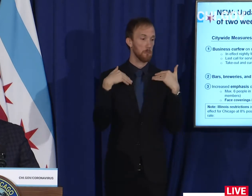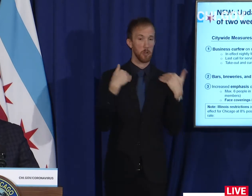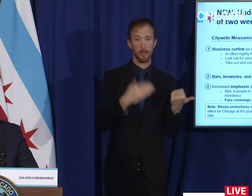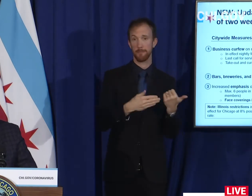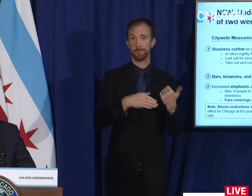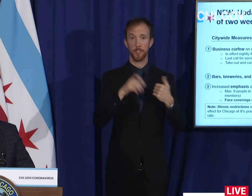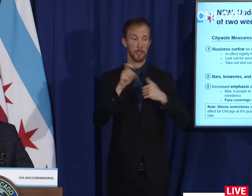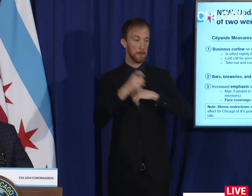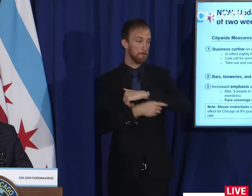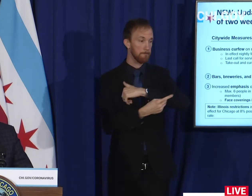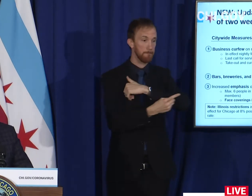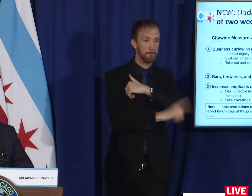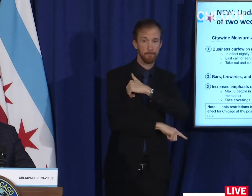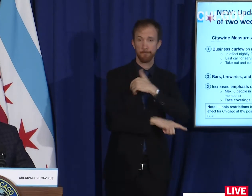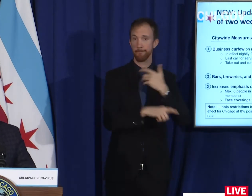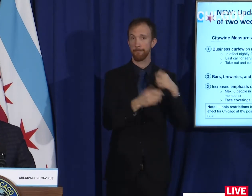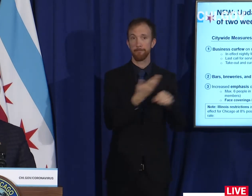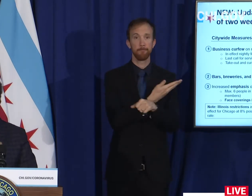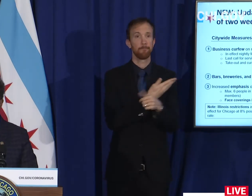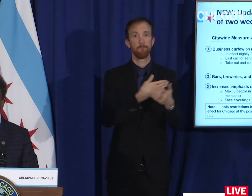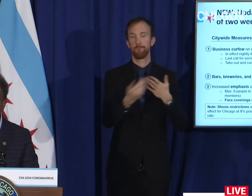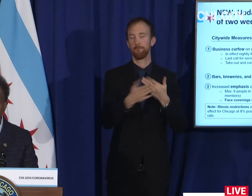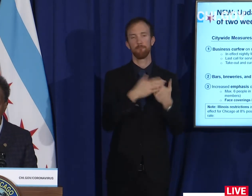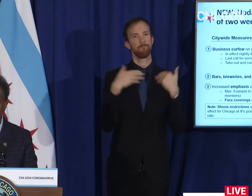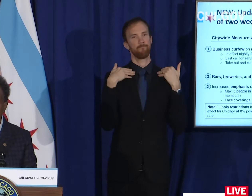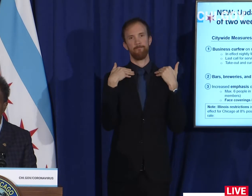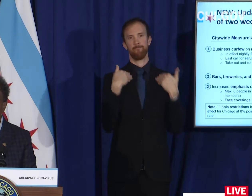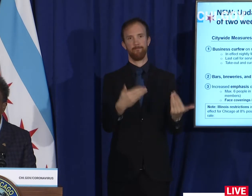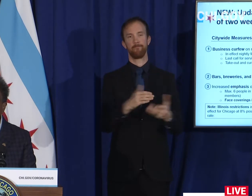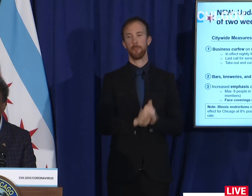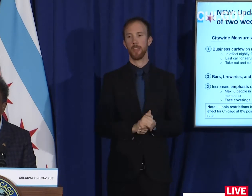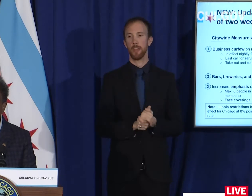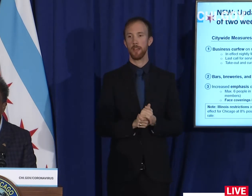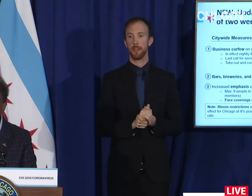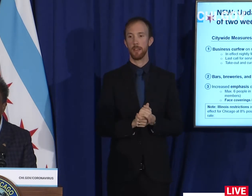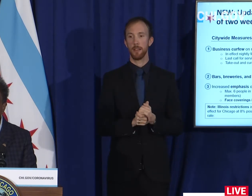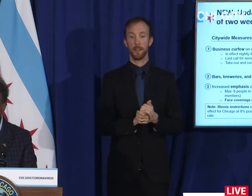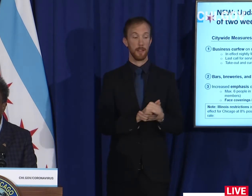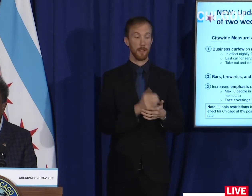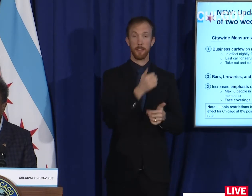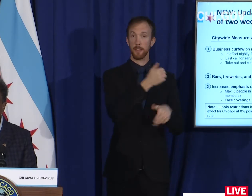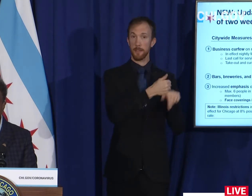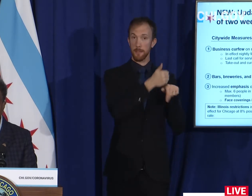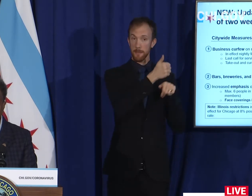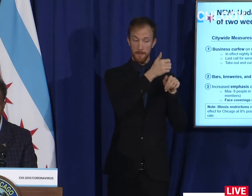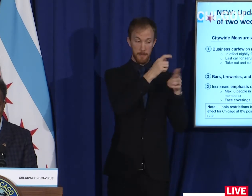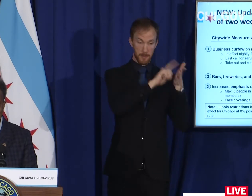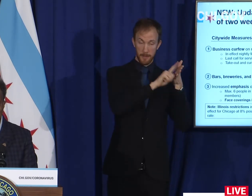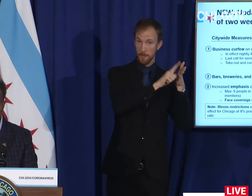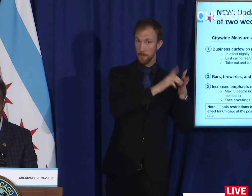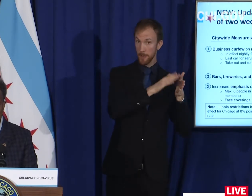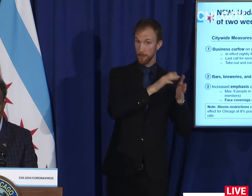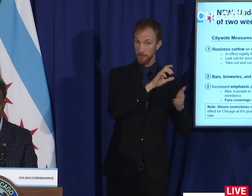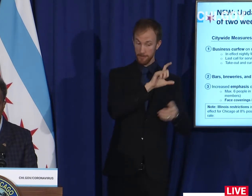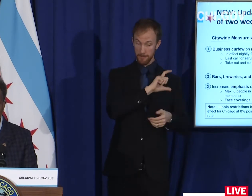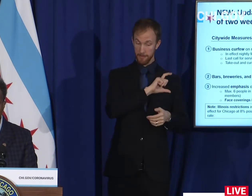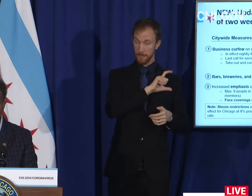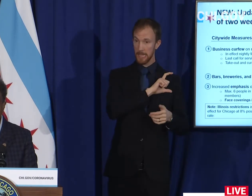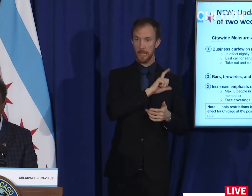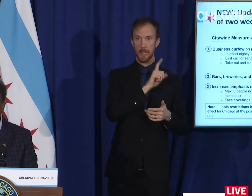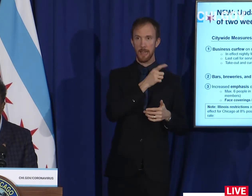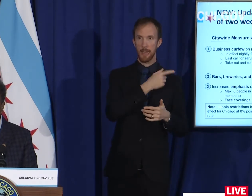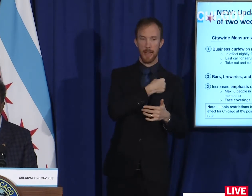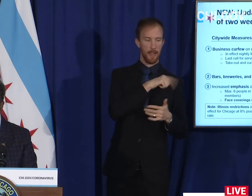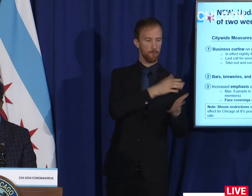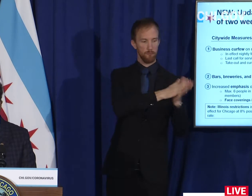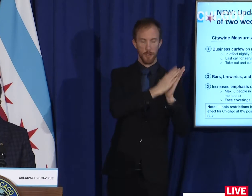discipline. I've asked the inspectors of the Chicago Police Department to start ensuring folks in every unit